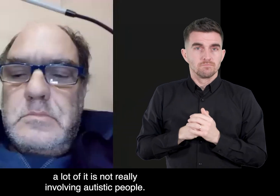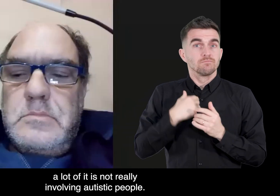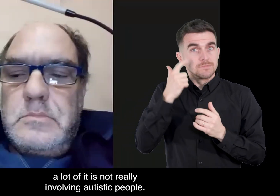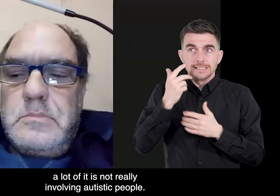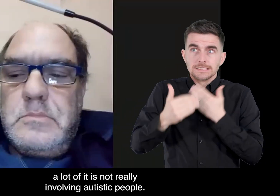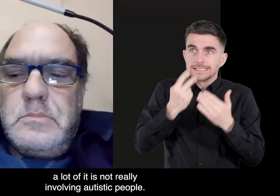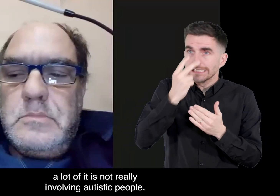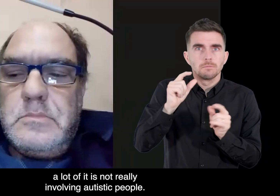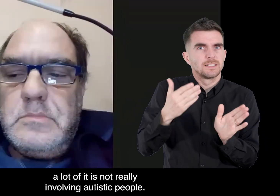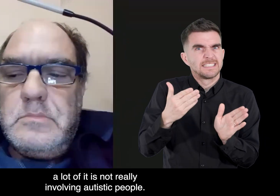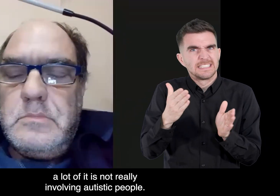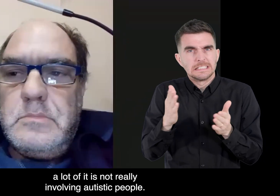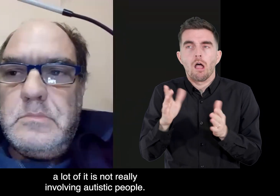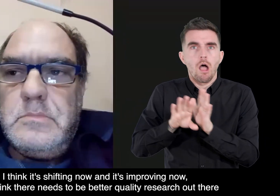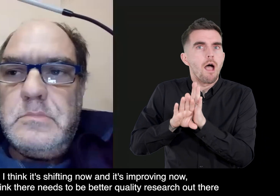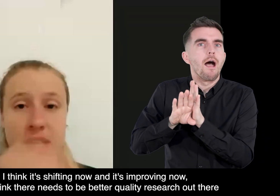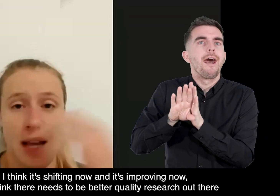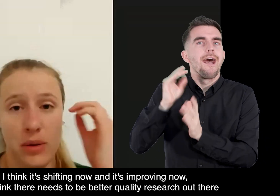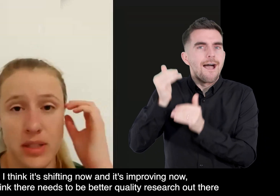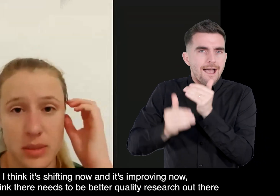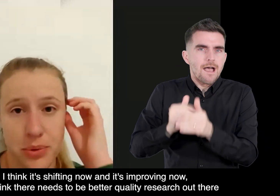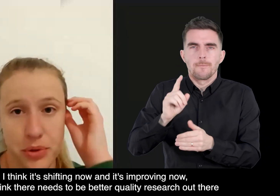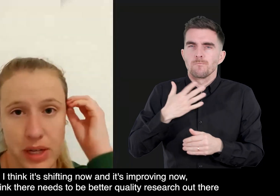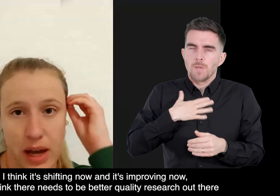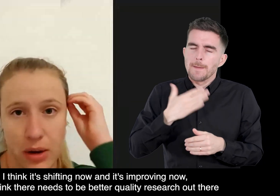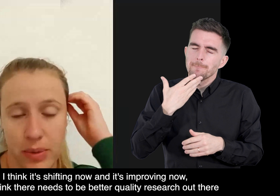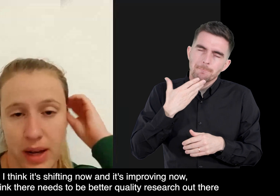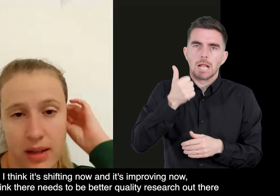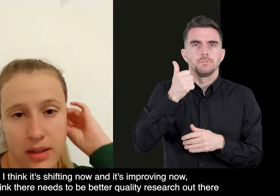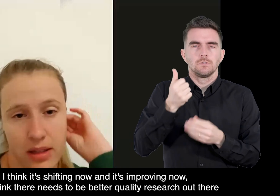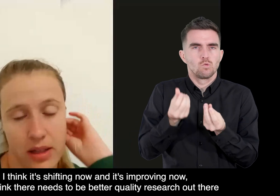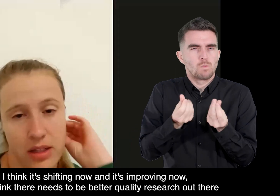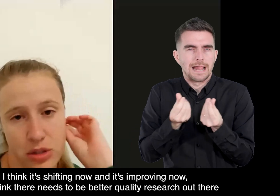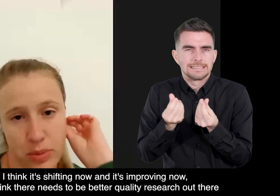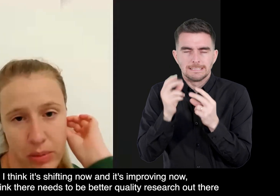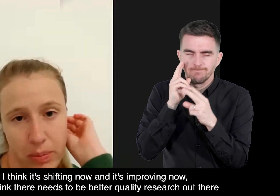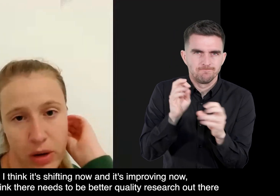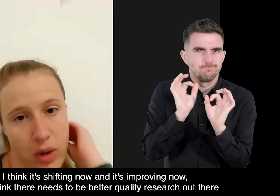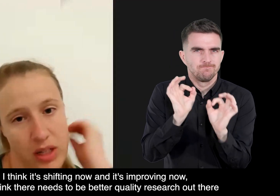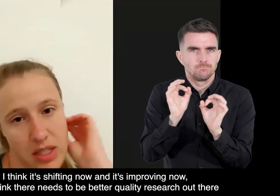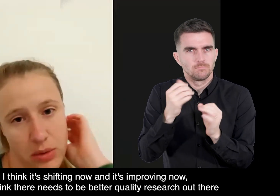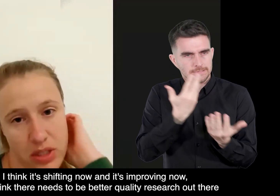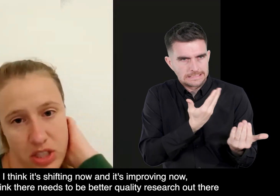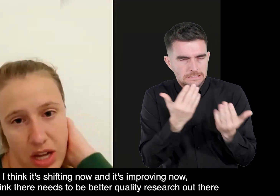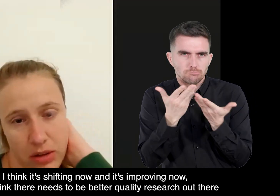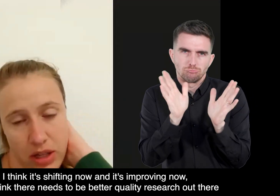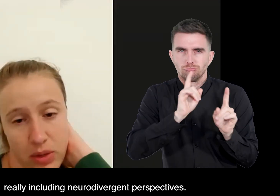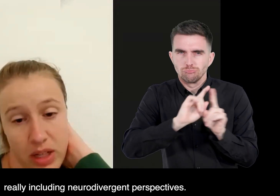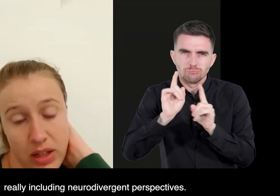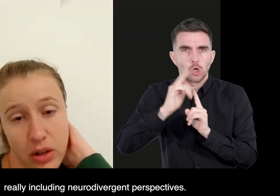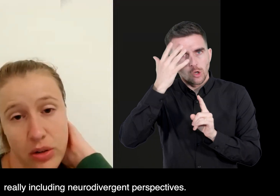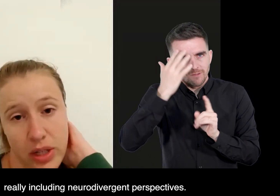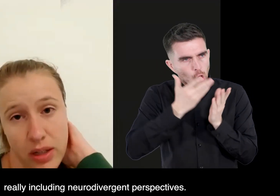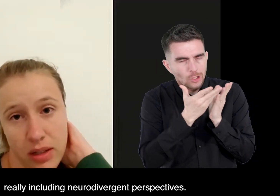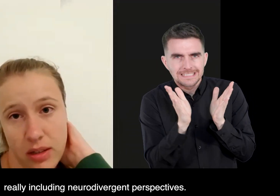not really involving autistic people. I think it's shifting now and it's improving now, but I think there needs to be better quality research out there,